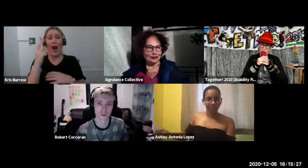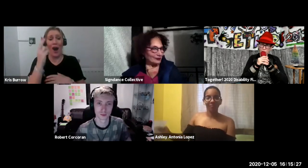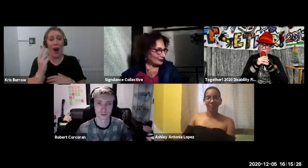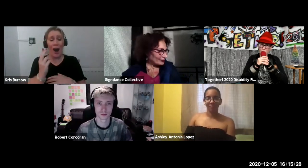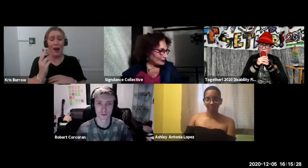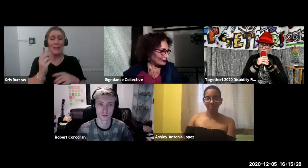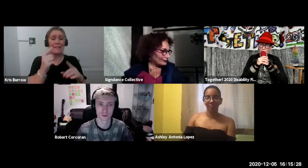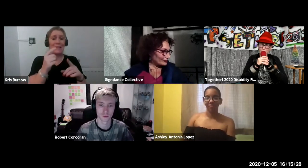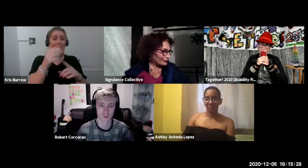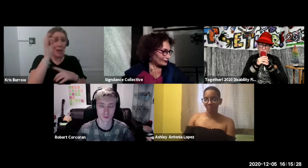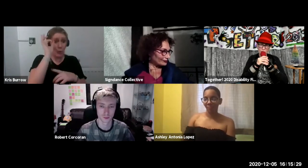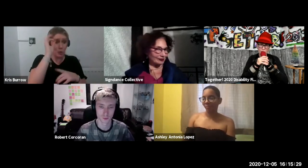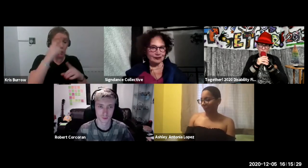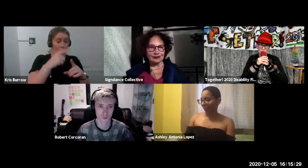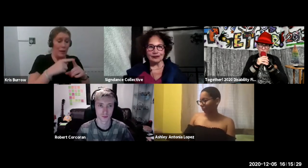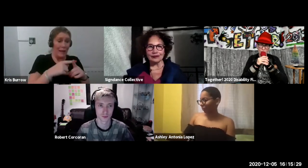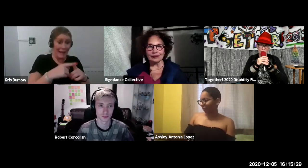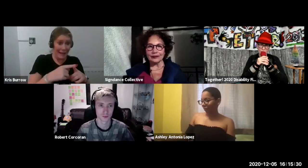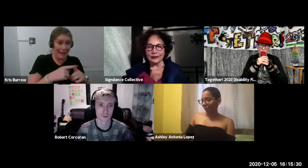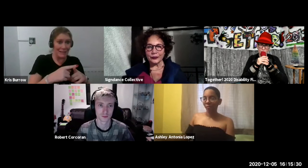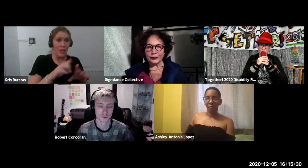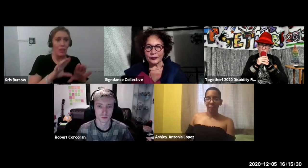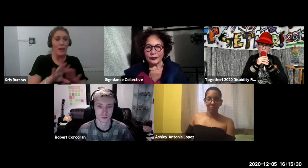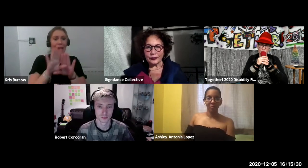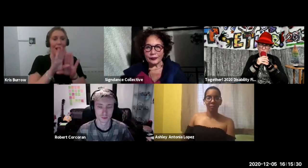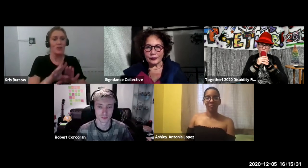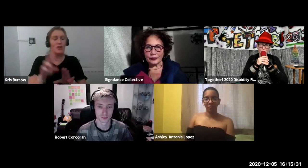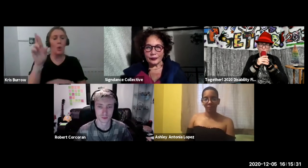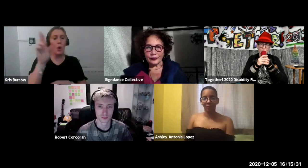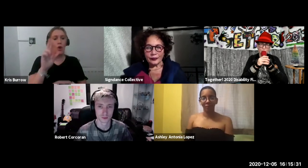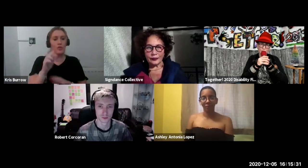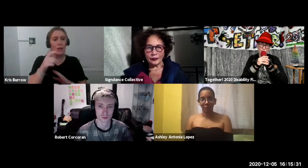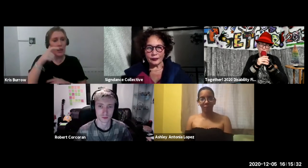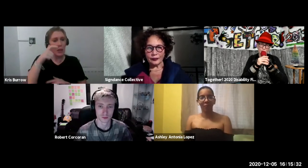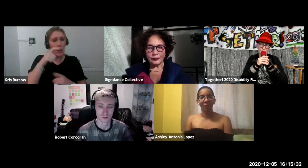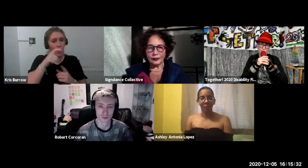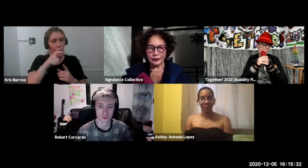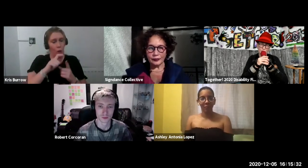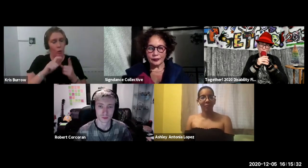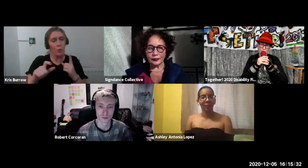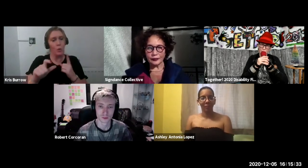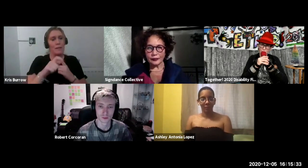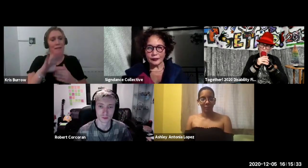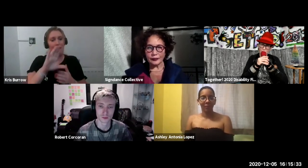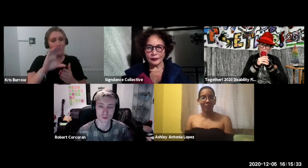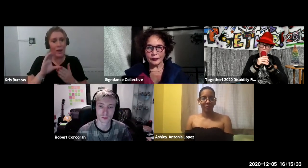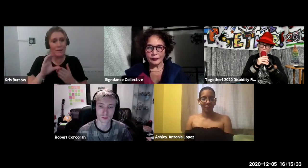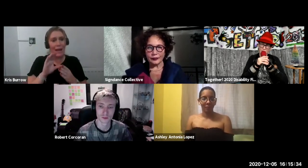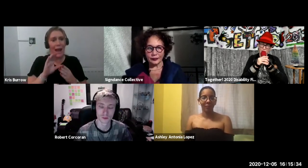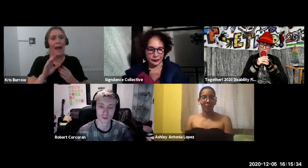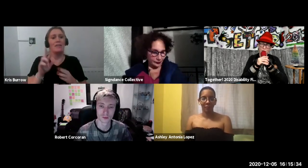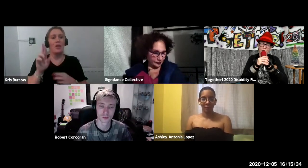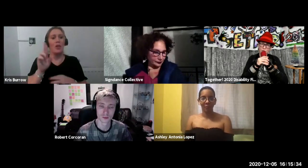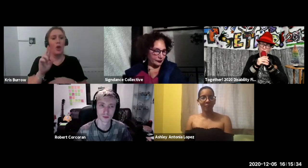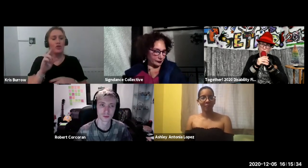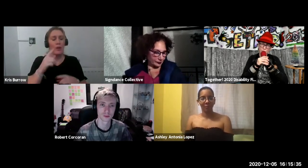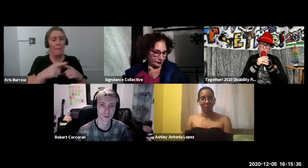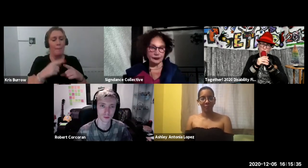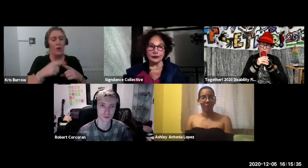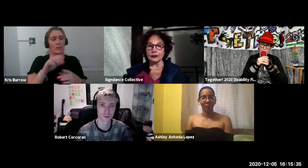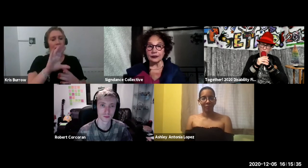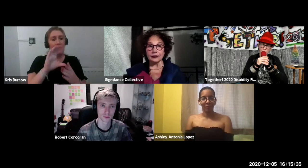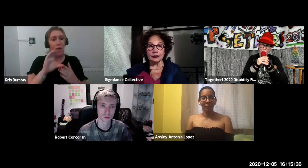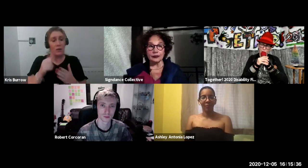England, National Lottery Community Fund and National Lottery Emergency Fund for supporting this event,